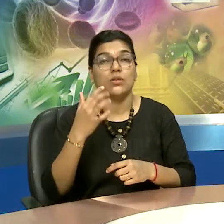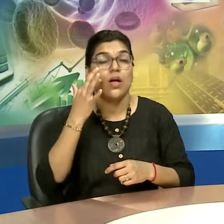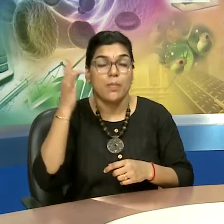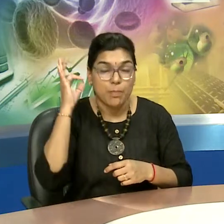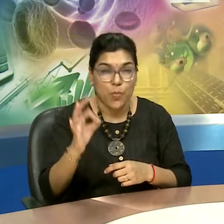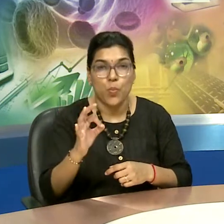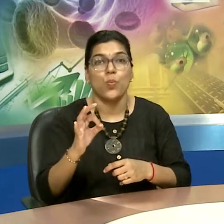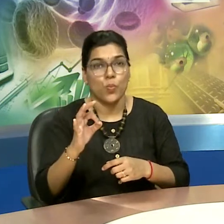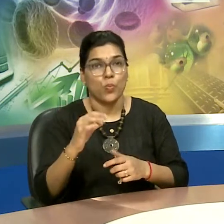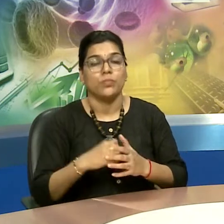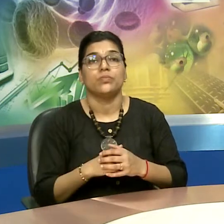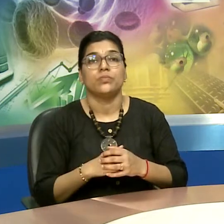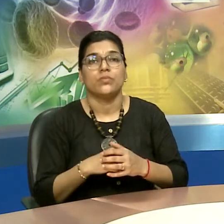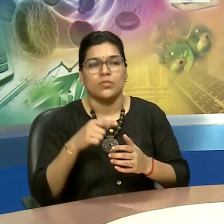Another very important feature